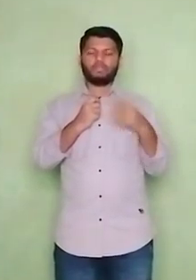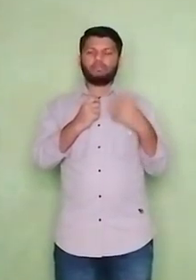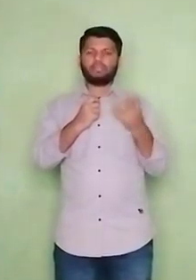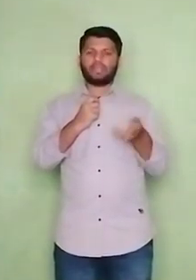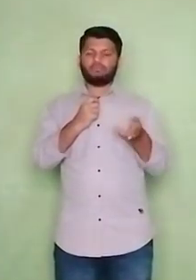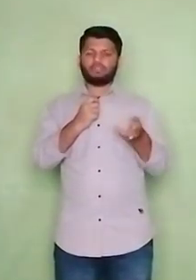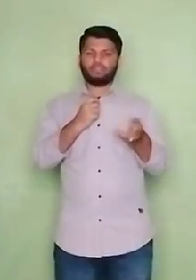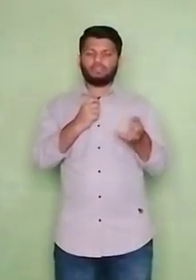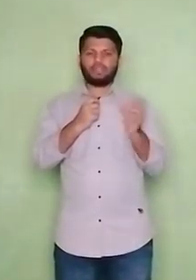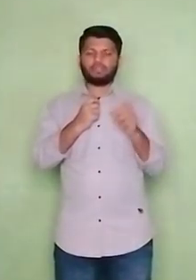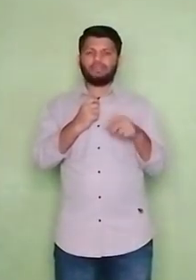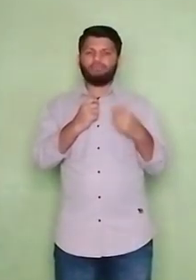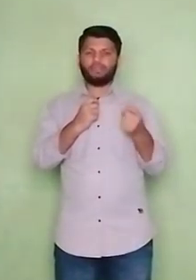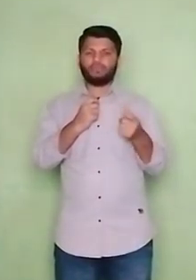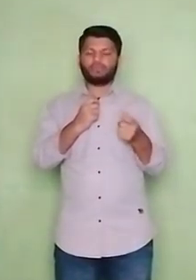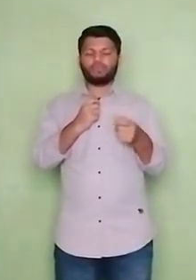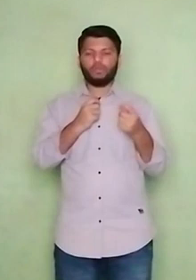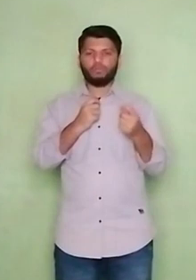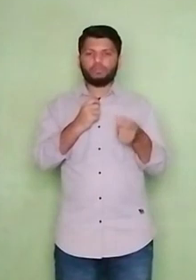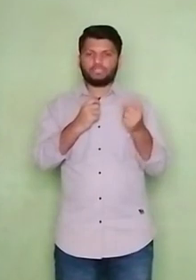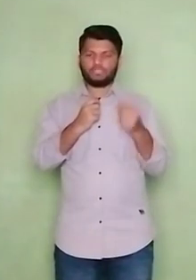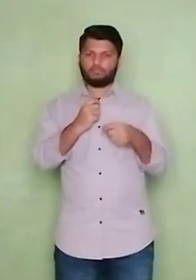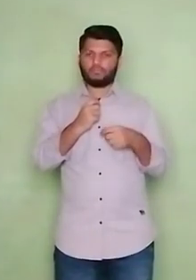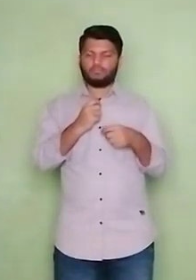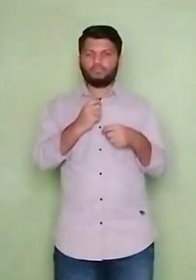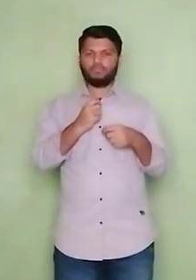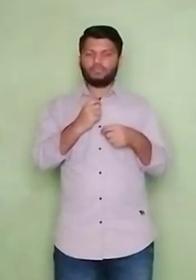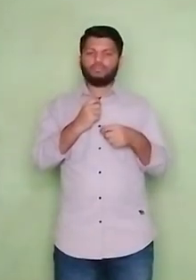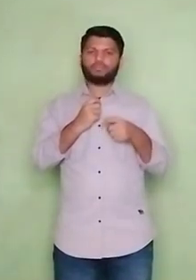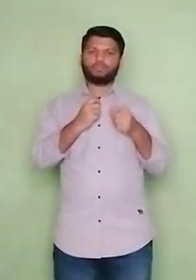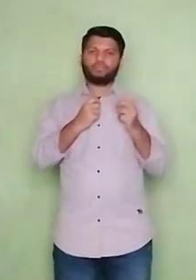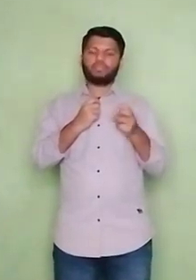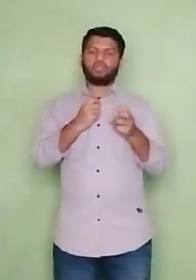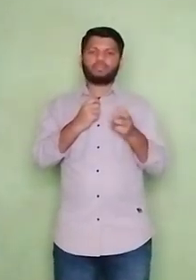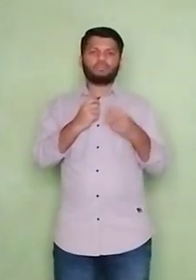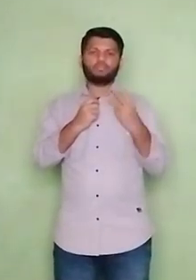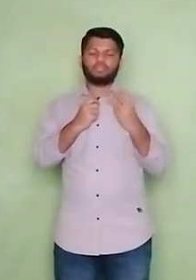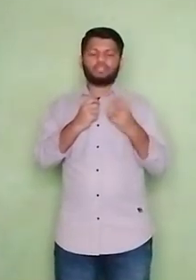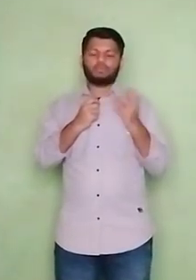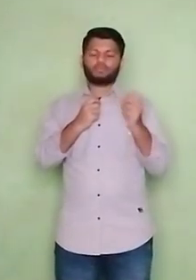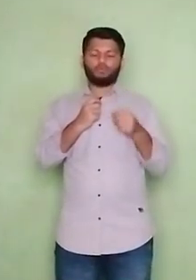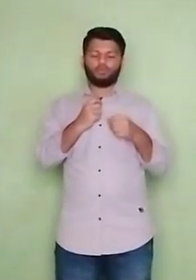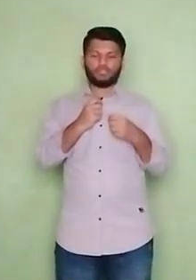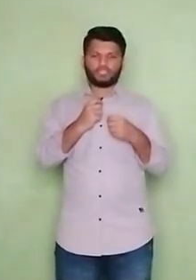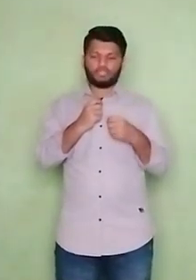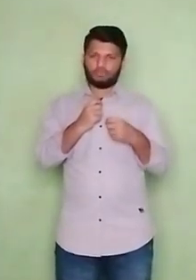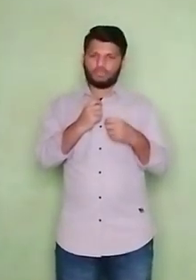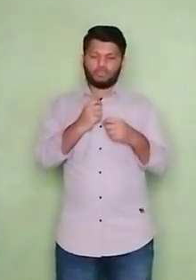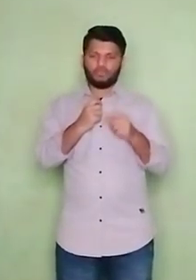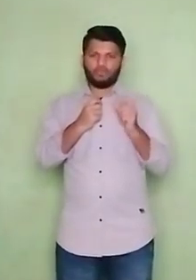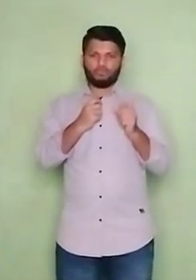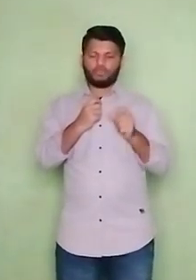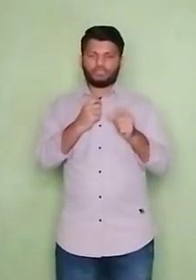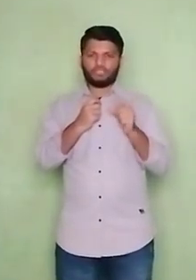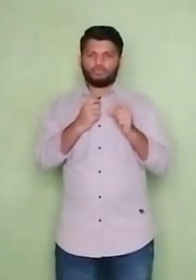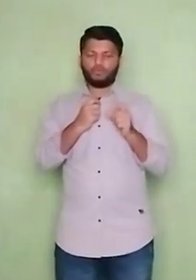multiple times, that time we use looping statement. So there are three types of looping statement. First is for